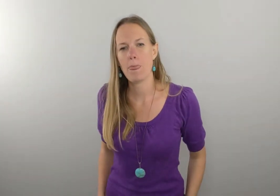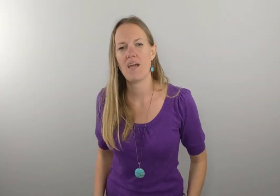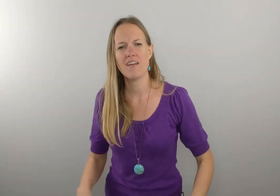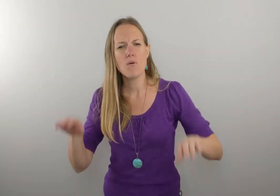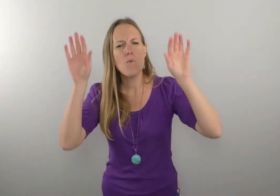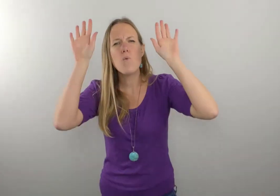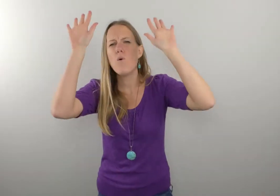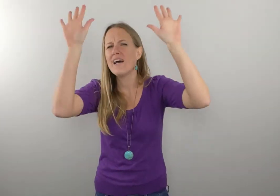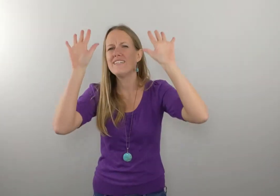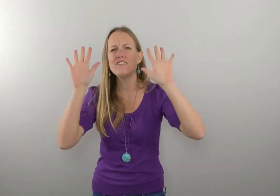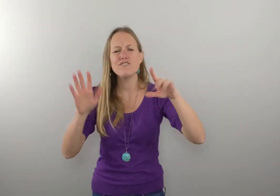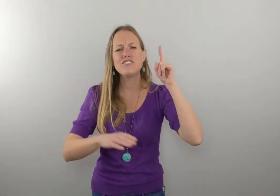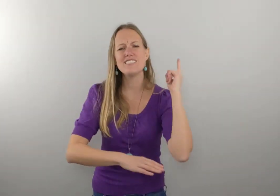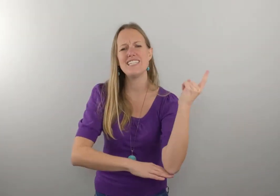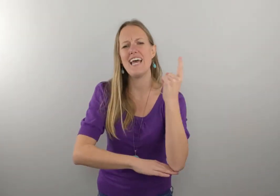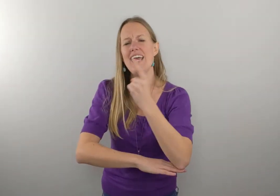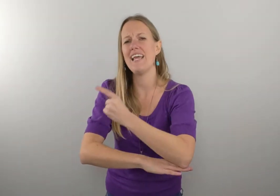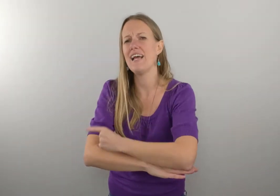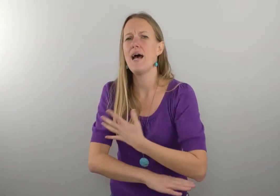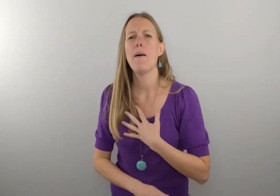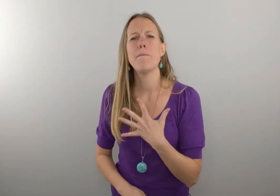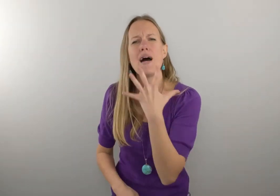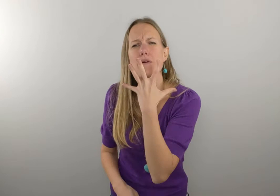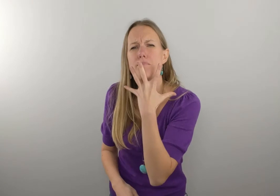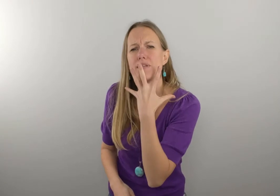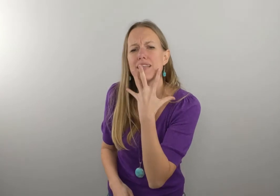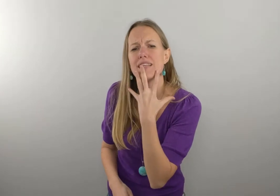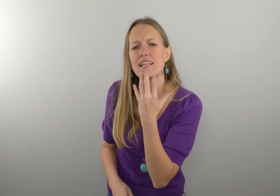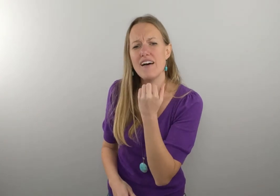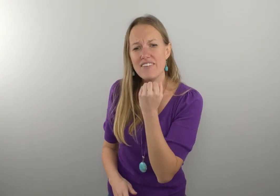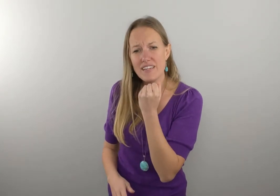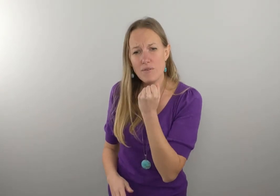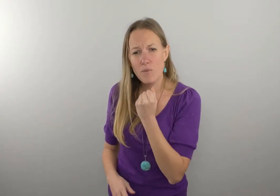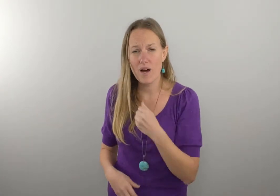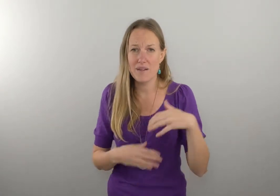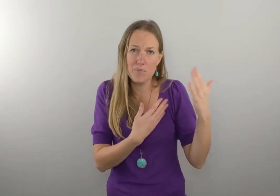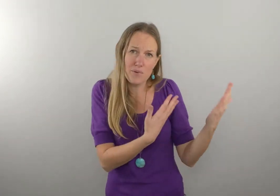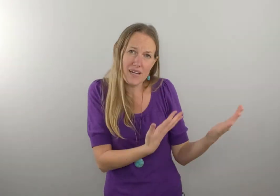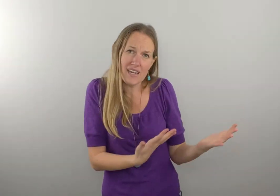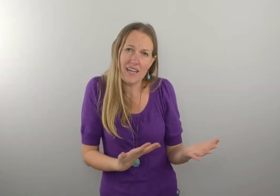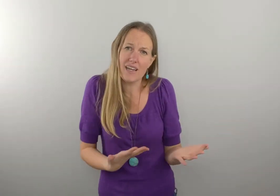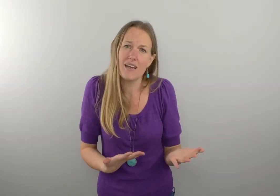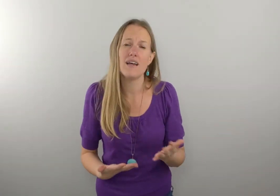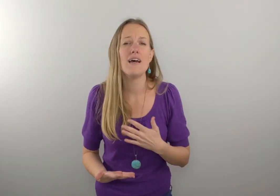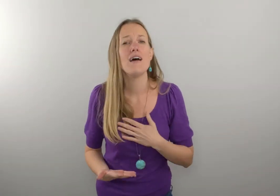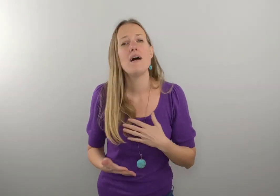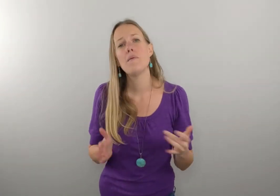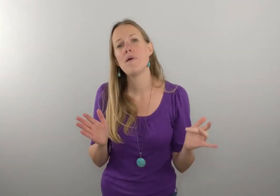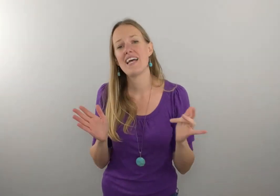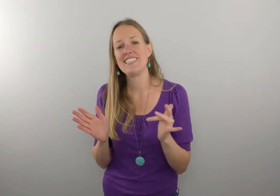Okay, wonderful day, my beloved one bringing my